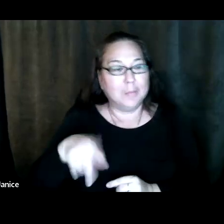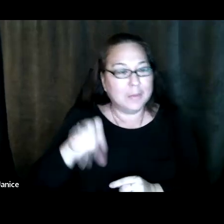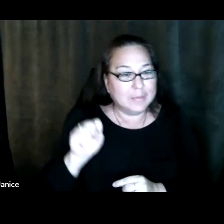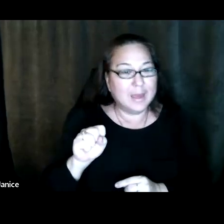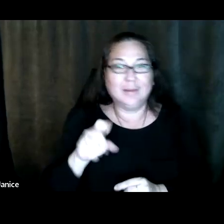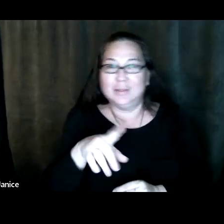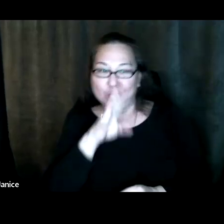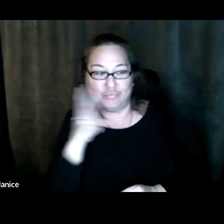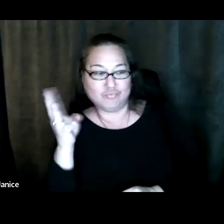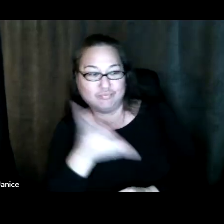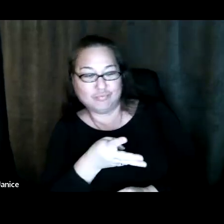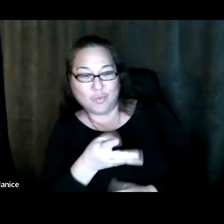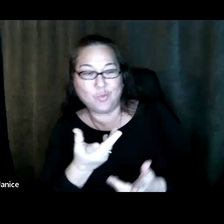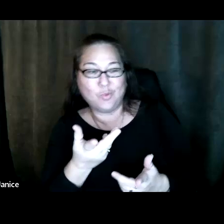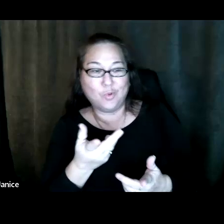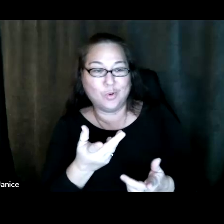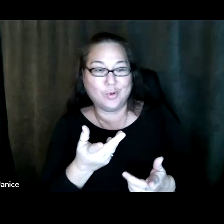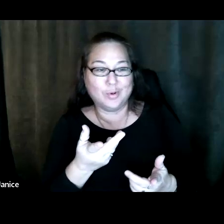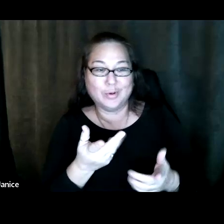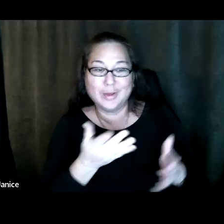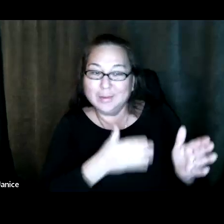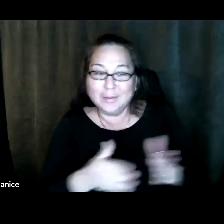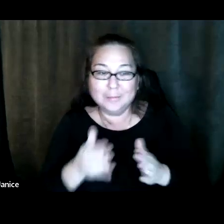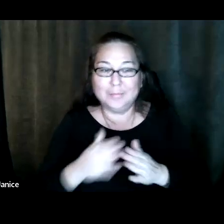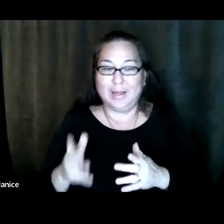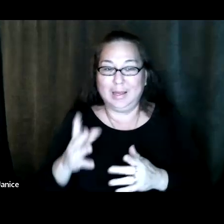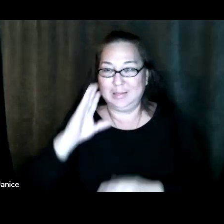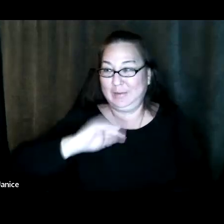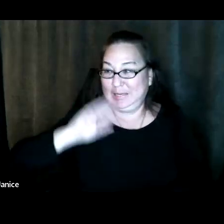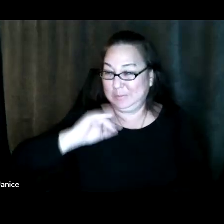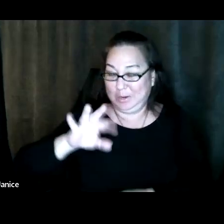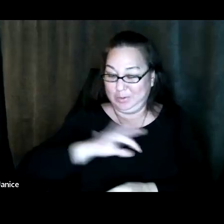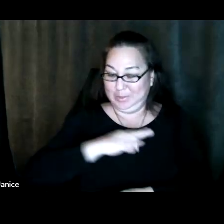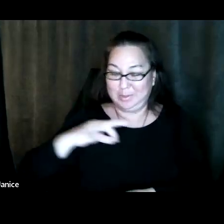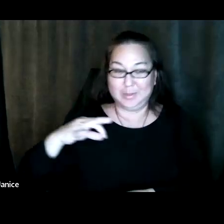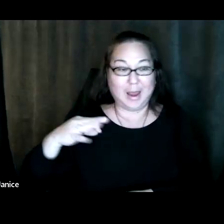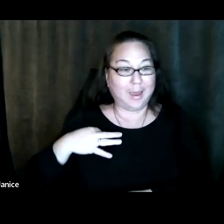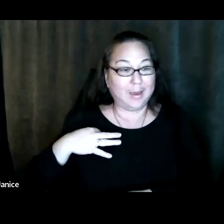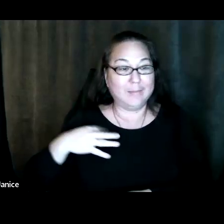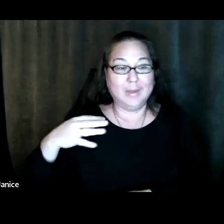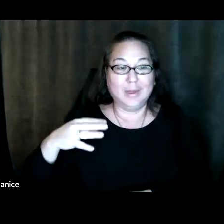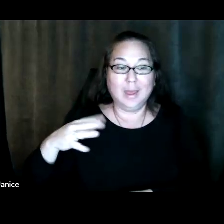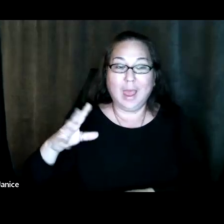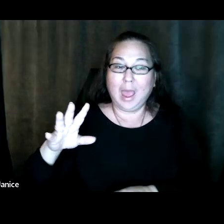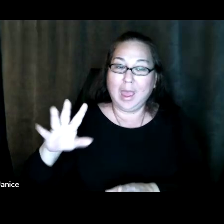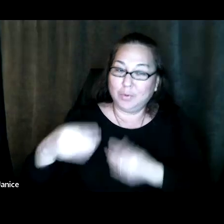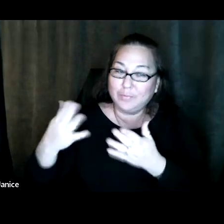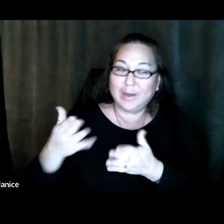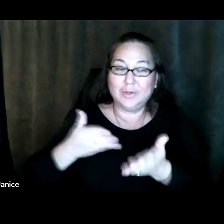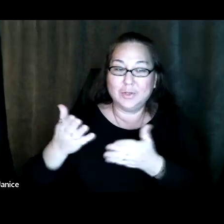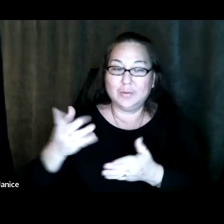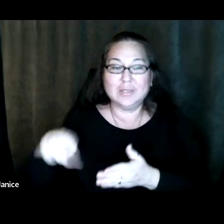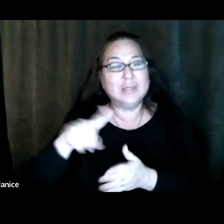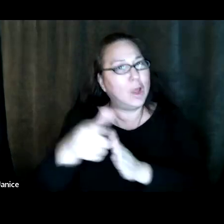students create situations where students are not receiving the services they are legally owed. For example, I know